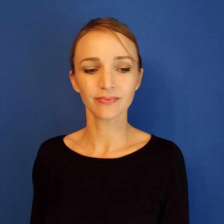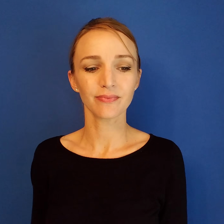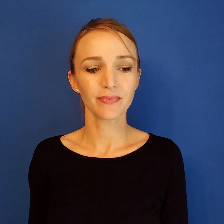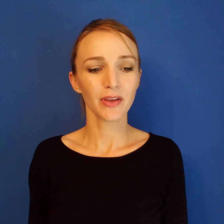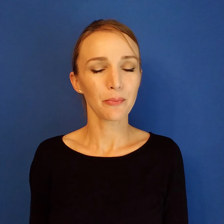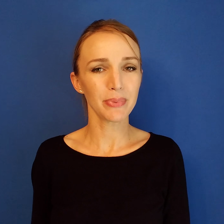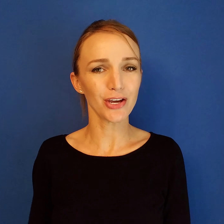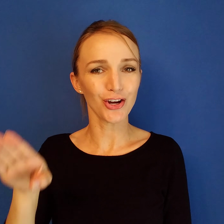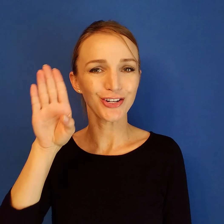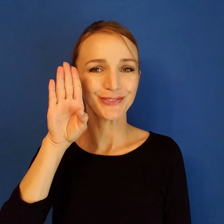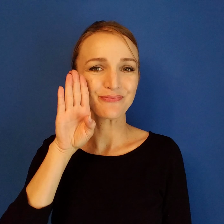Beer.